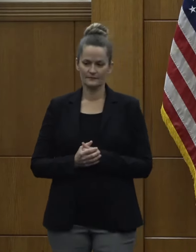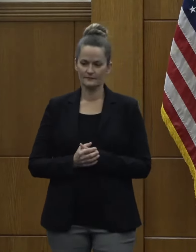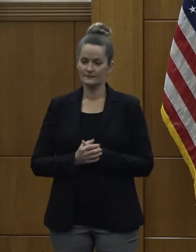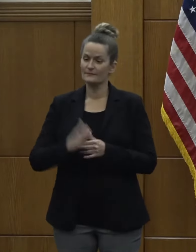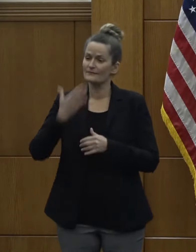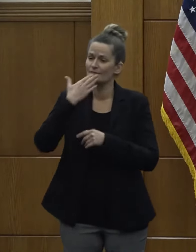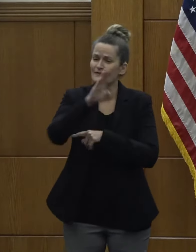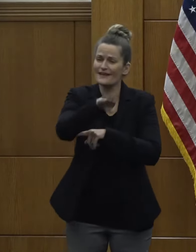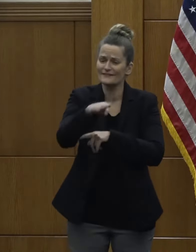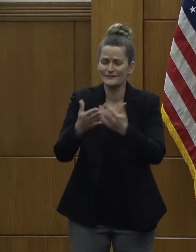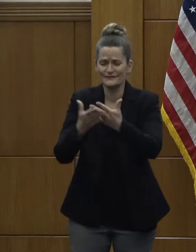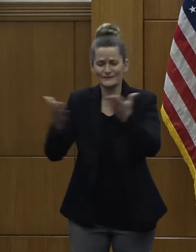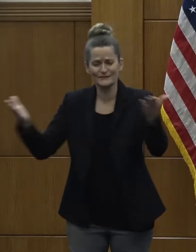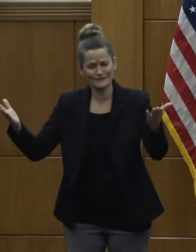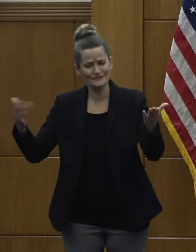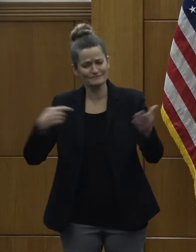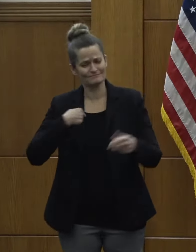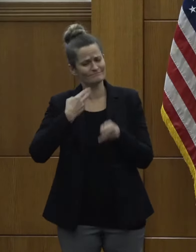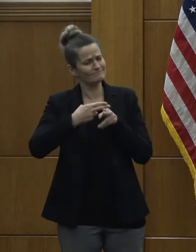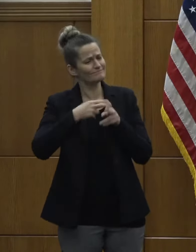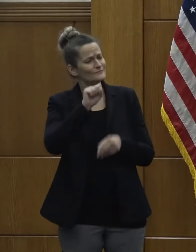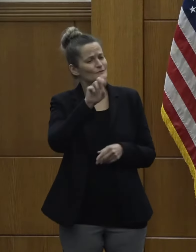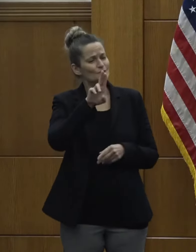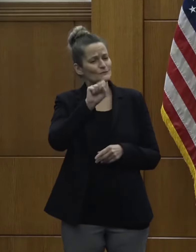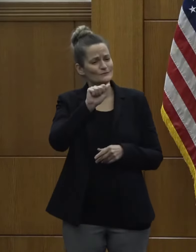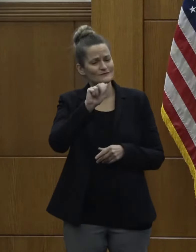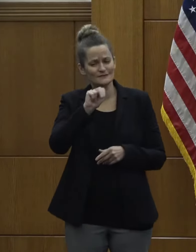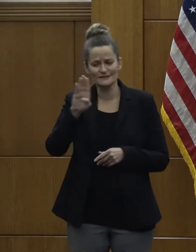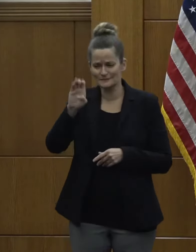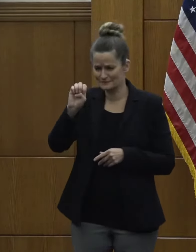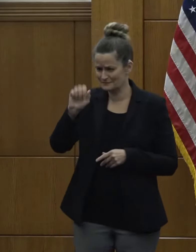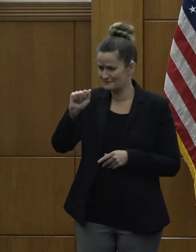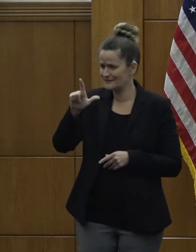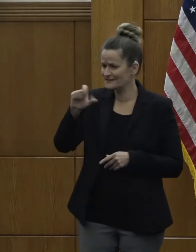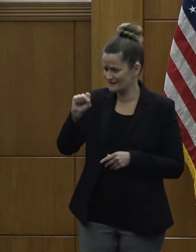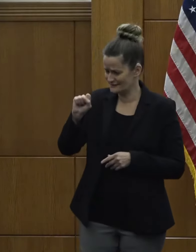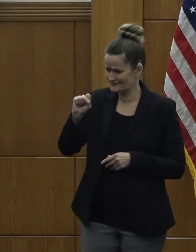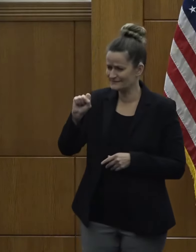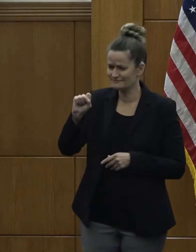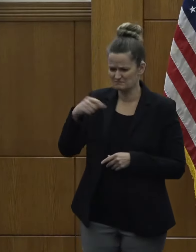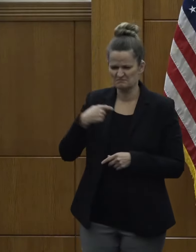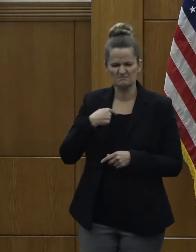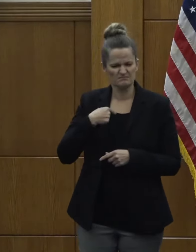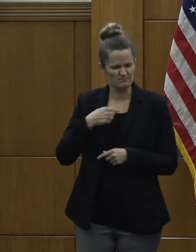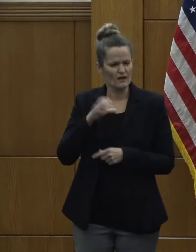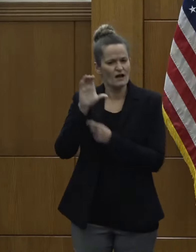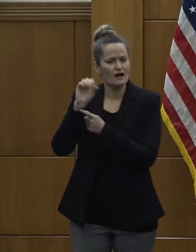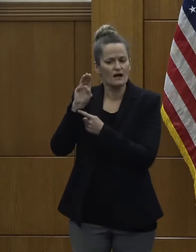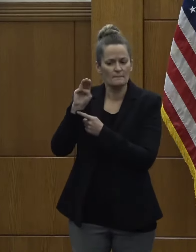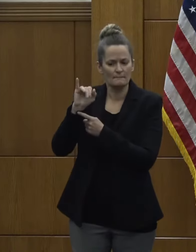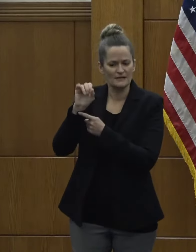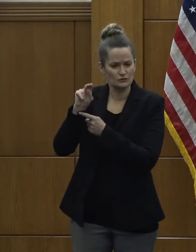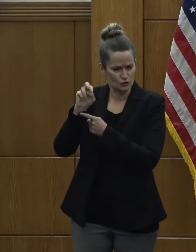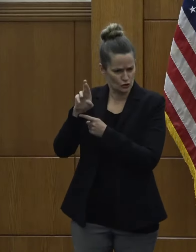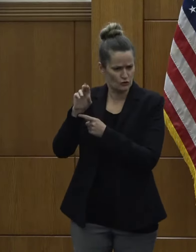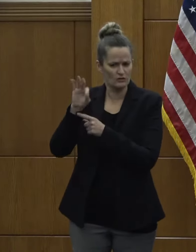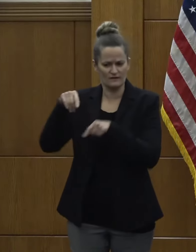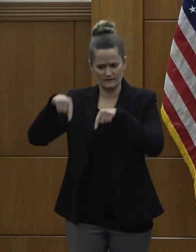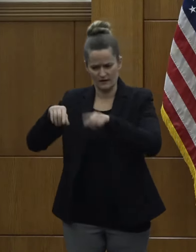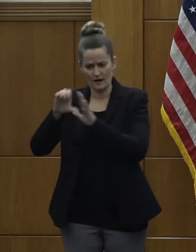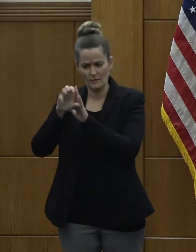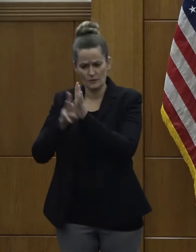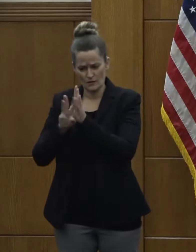Good afternoon. My name is Susan Beals. I'm the Commissioner of Elections for the Commonwealth of Virginia. Thank you for joining us this afternoon. As you know, this is